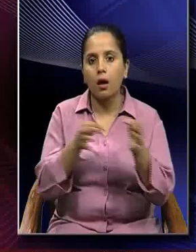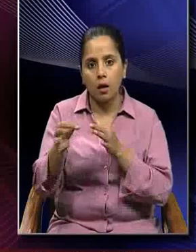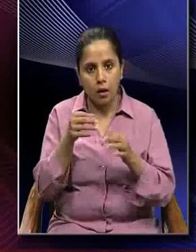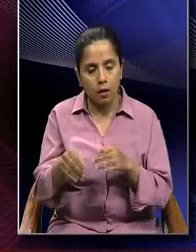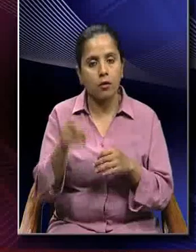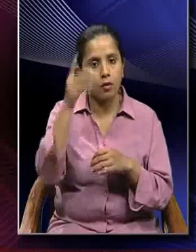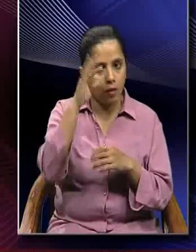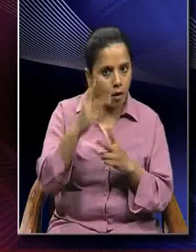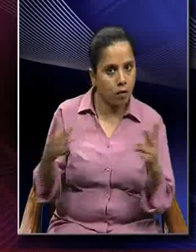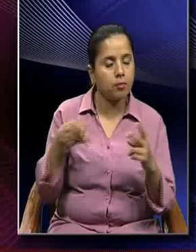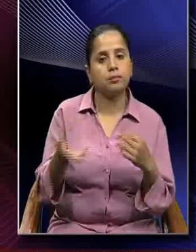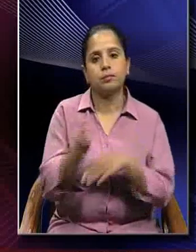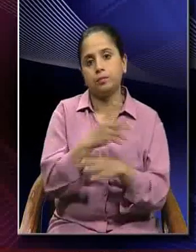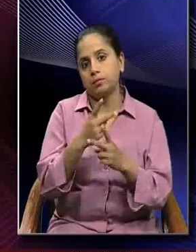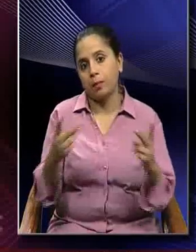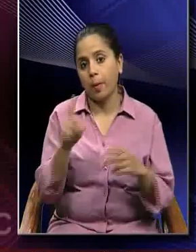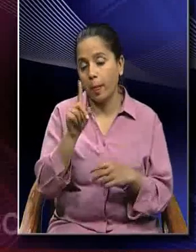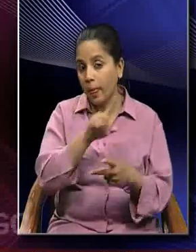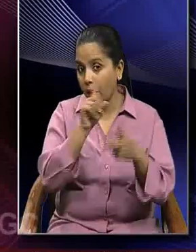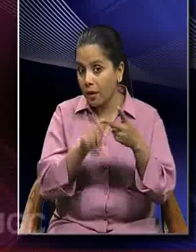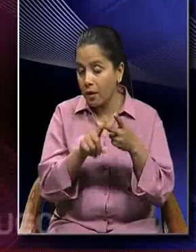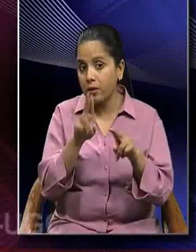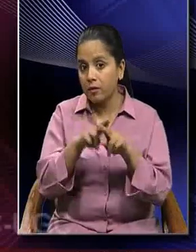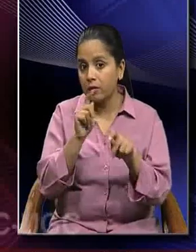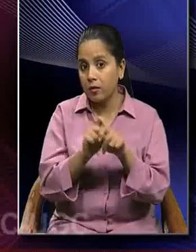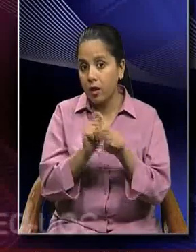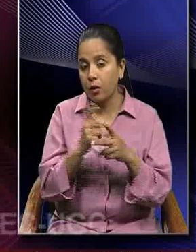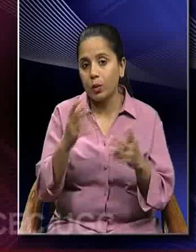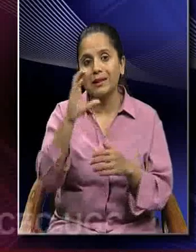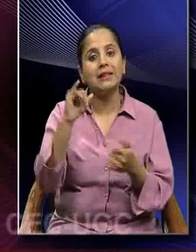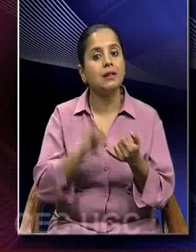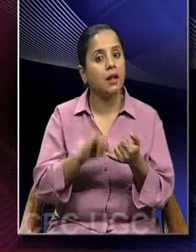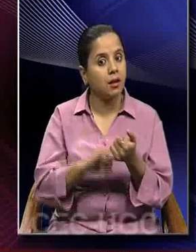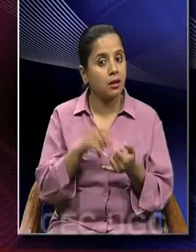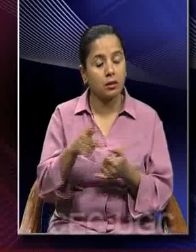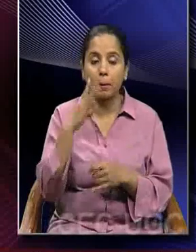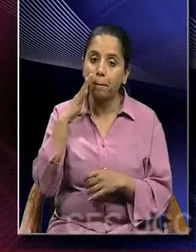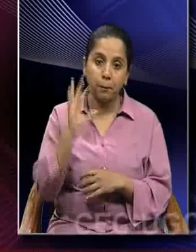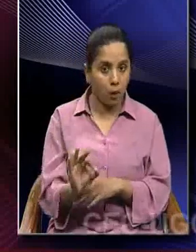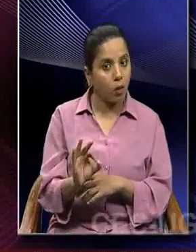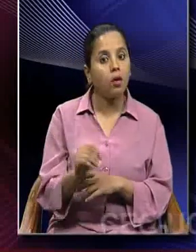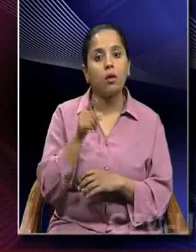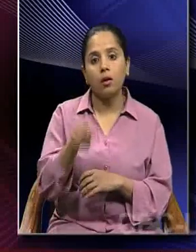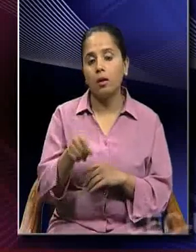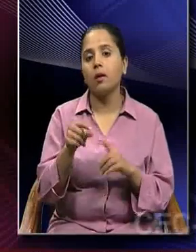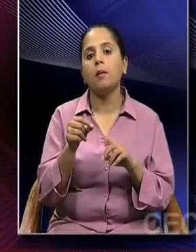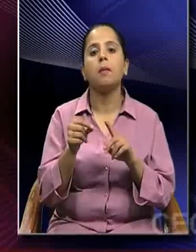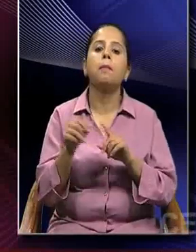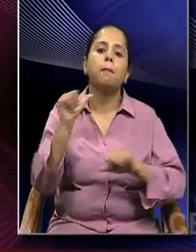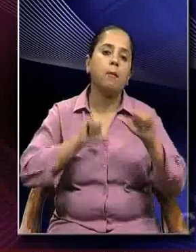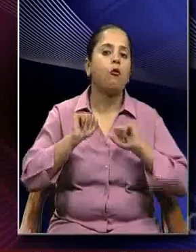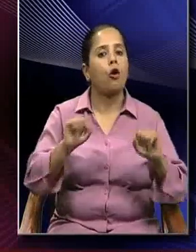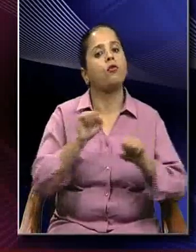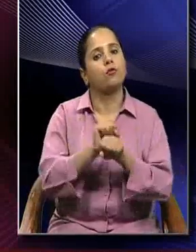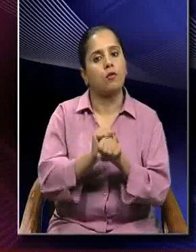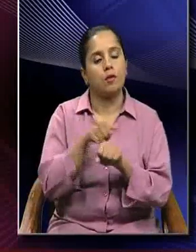phenomenon, explaining a phenomenon. But the second function, according to CSS, which is very important, is performative function,